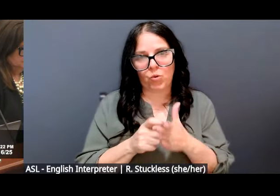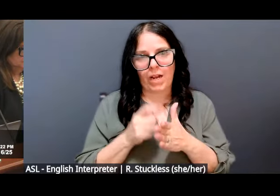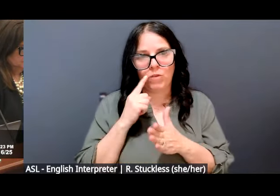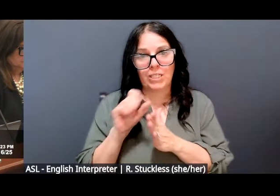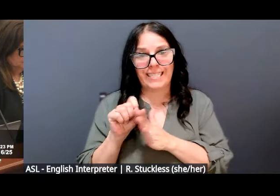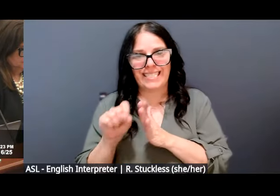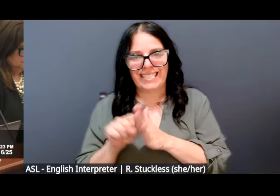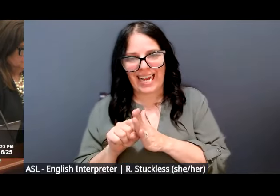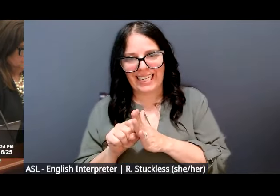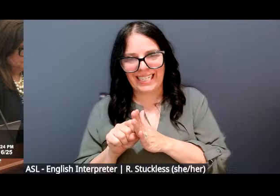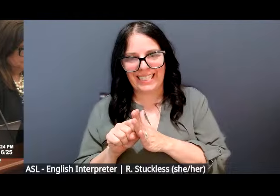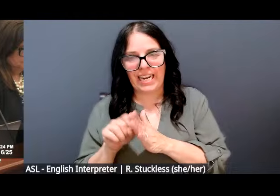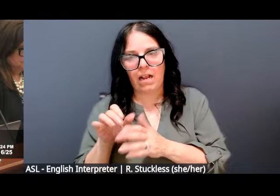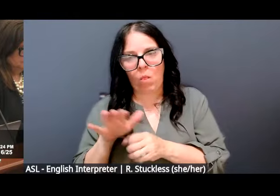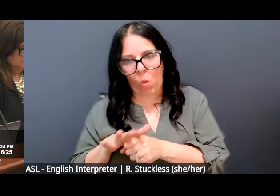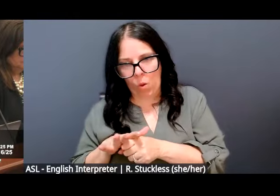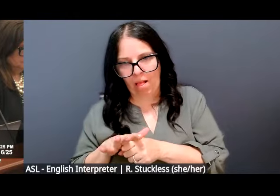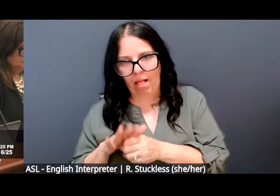federal elections.